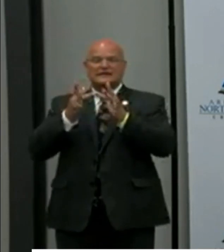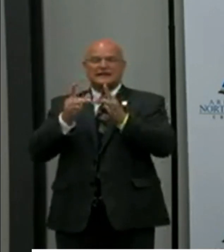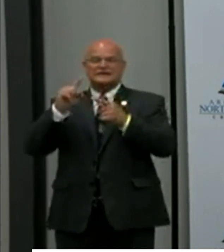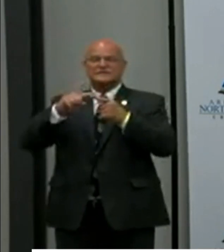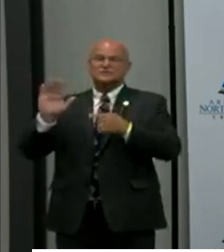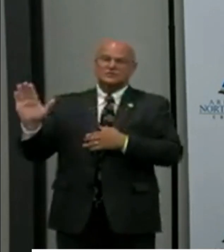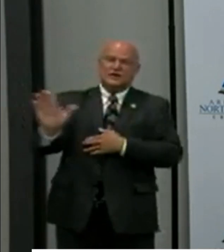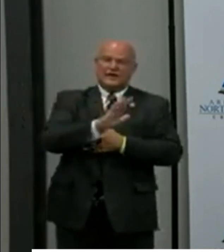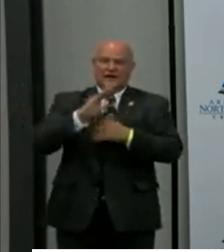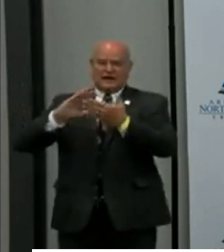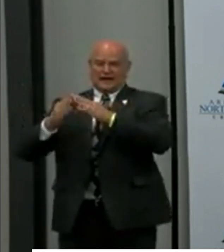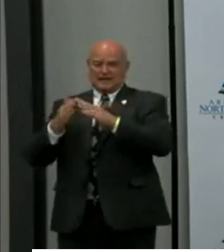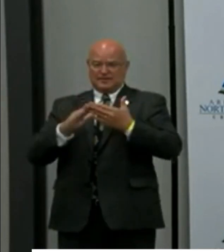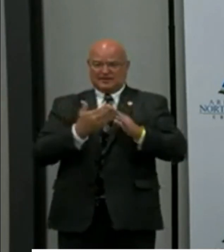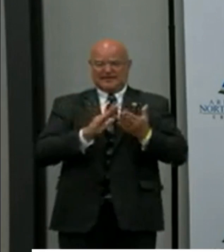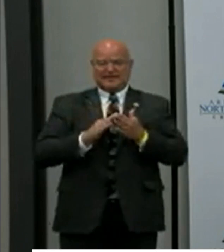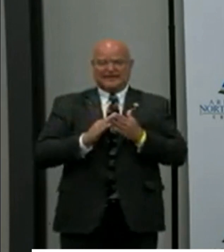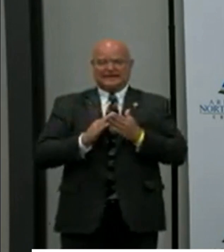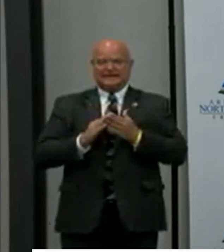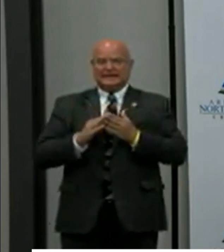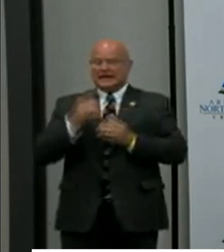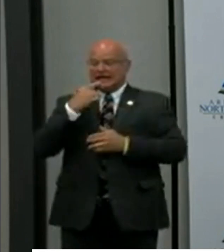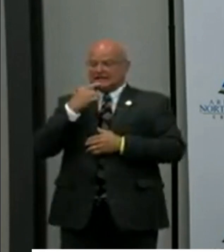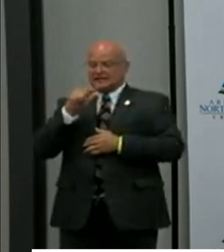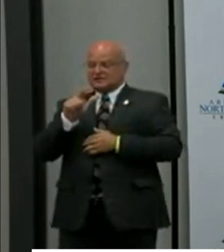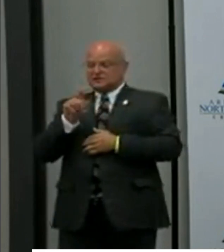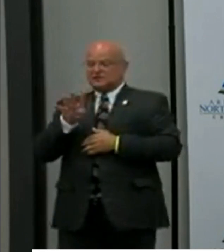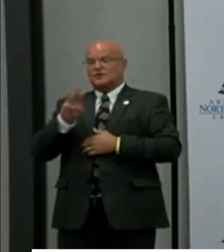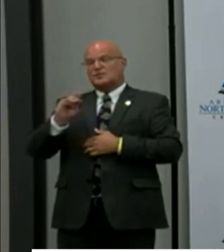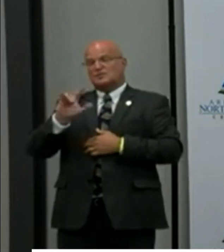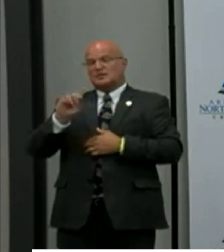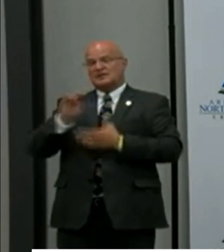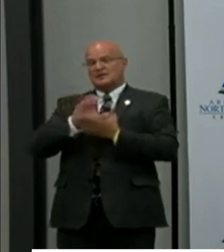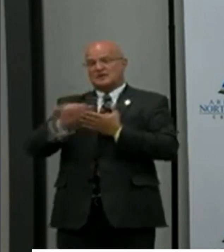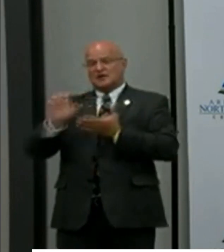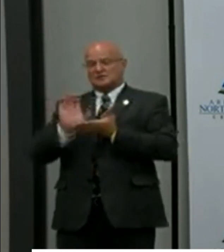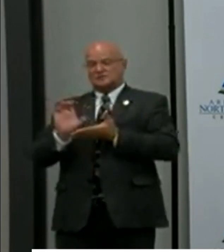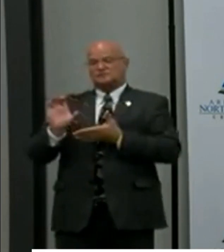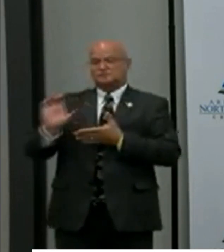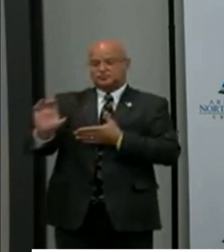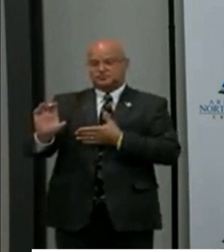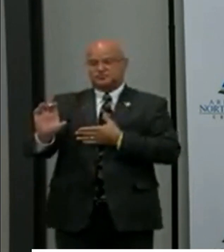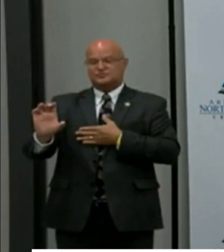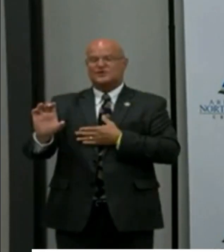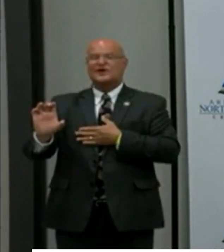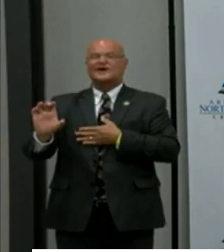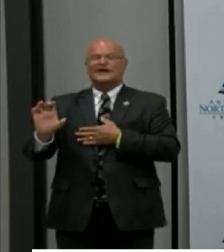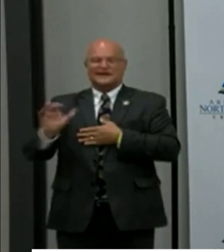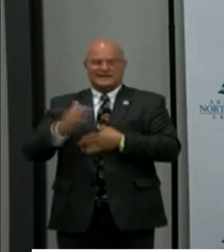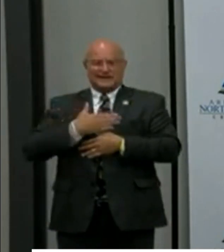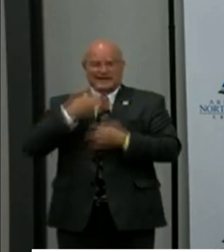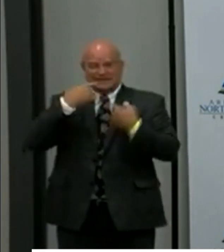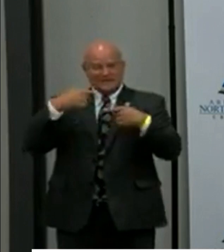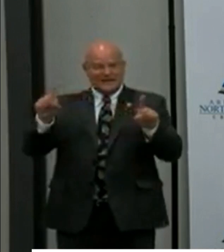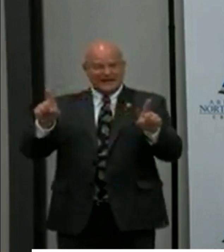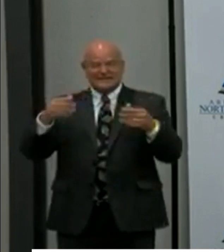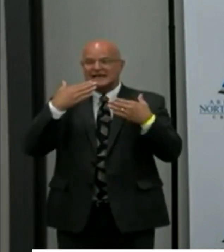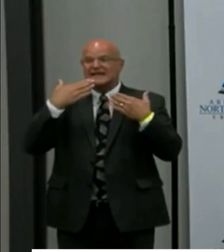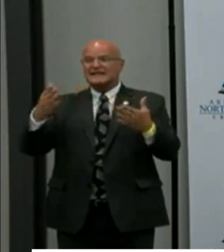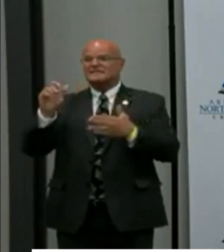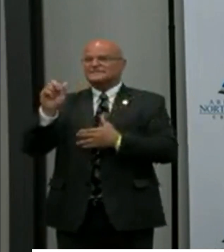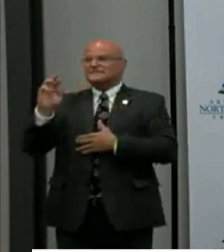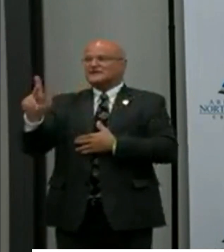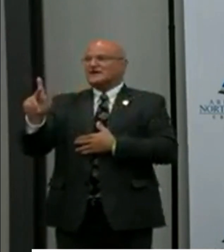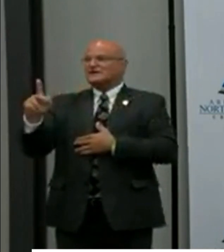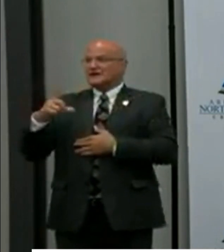community. And I mentioned that we put $24 million into these grants. I'm pleased to say that and want to thank the